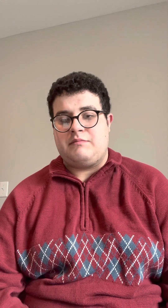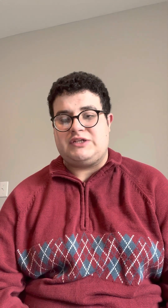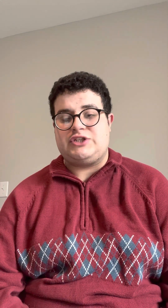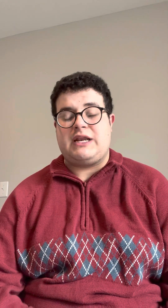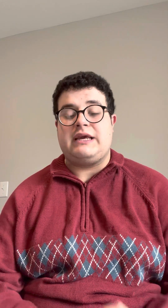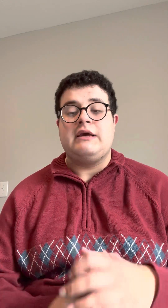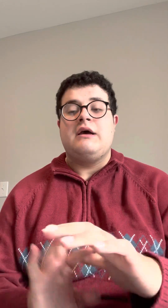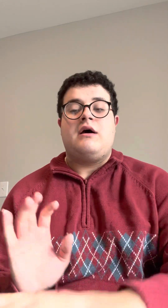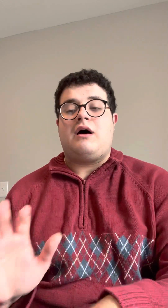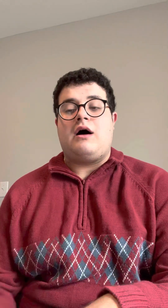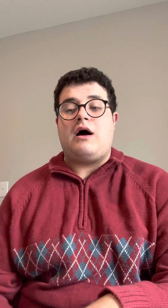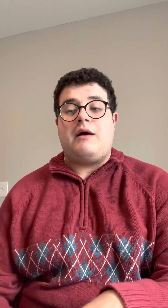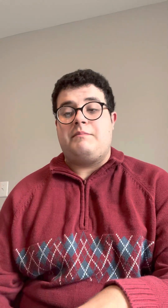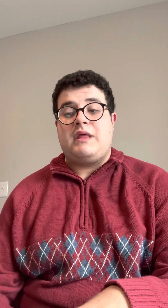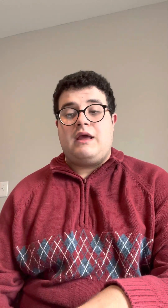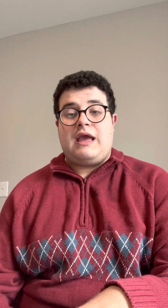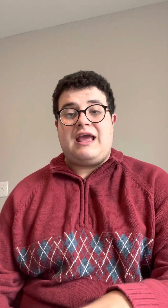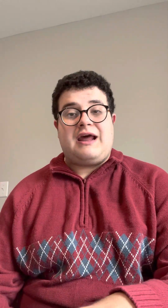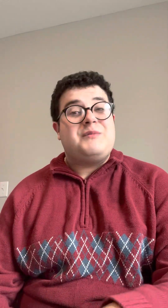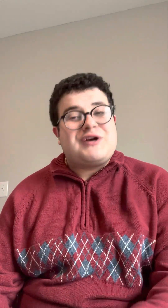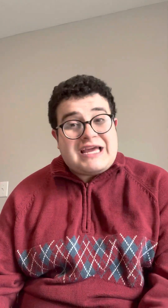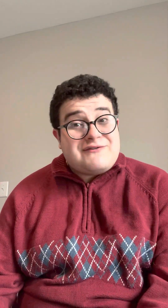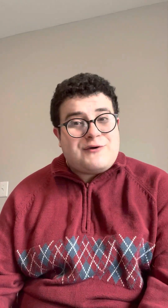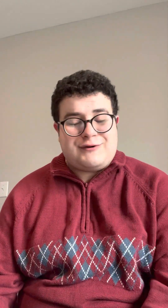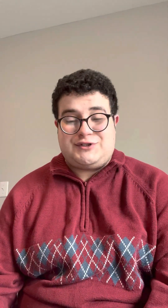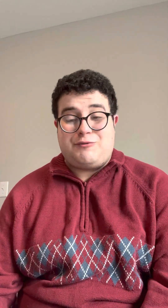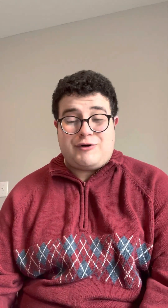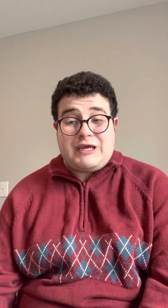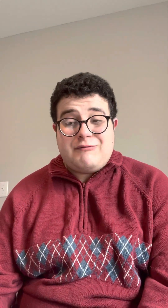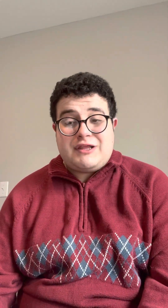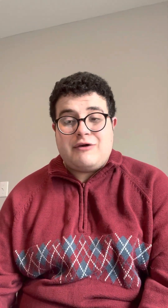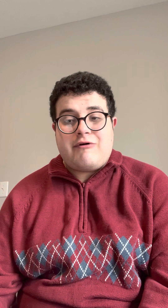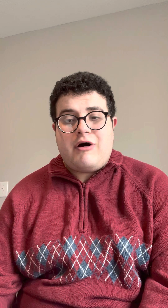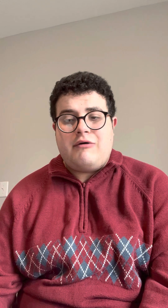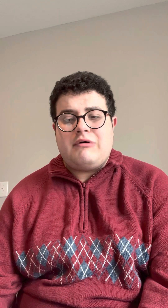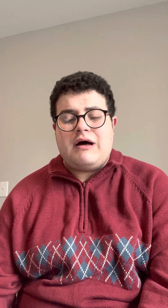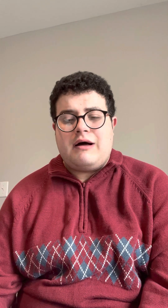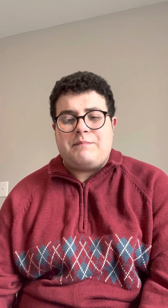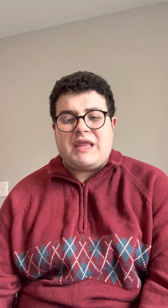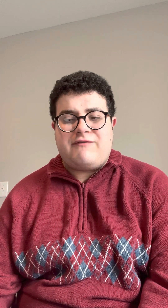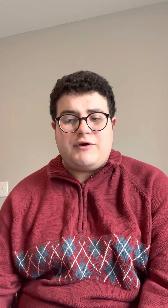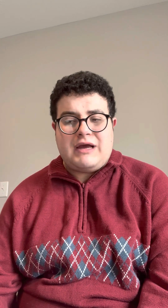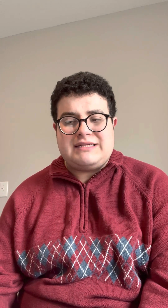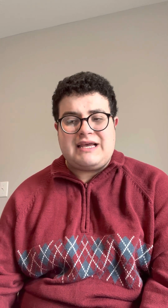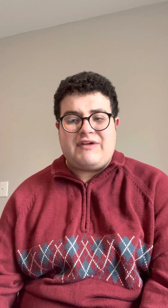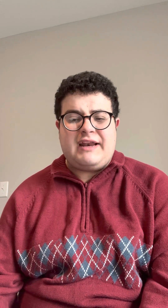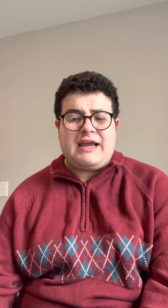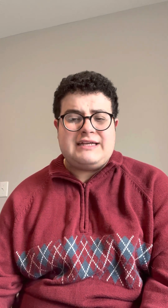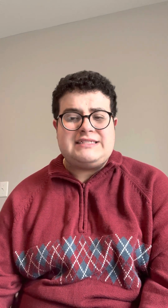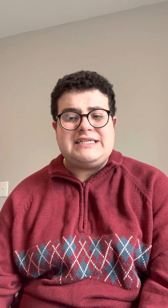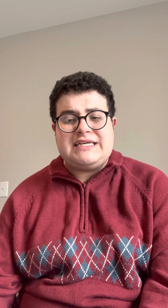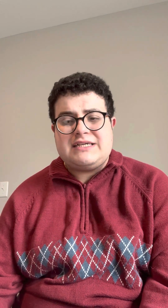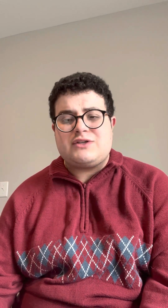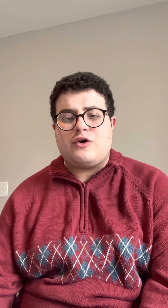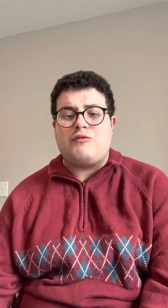Miss Jenny. And I'm looking forward to working with you all. If you guys have any ideas or